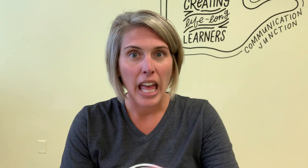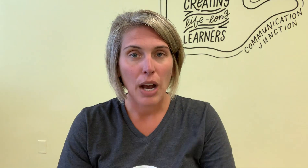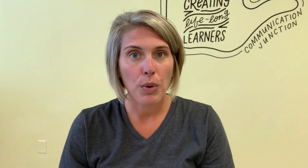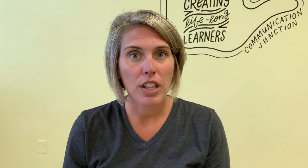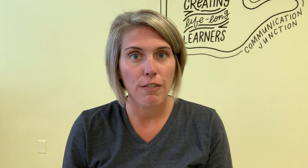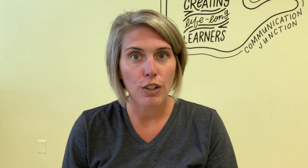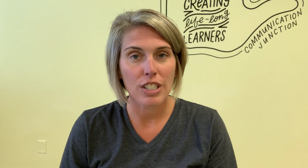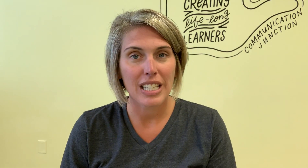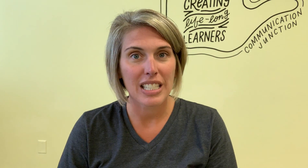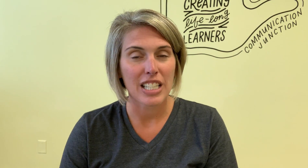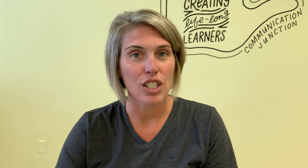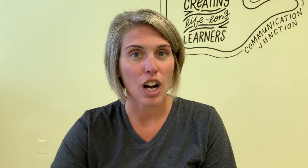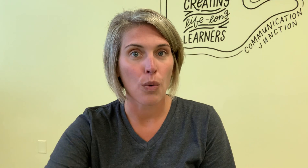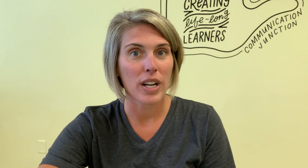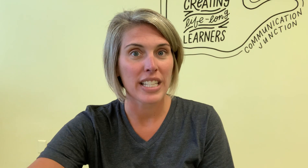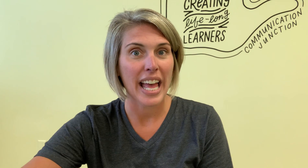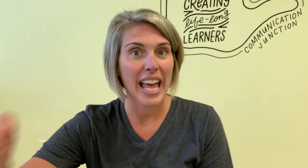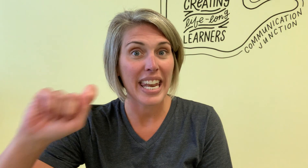one of the first things he saw was an